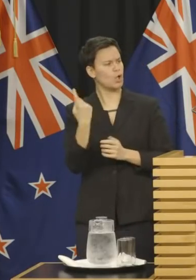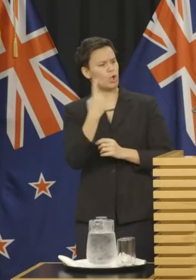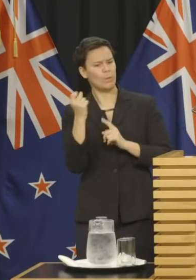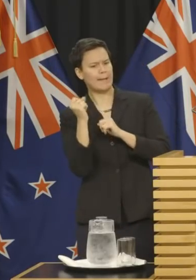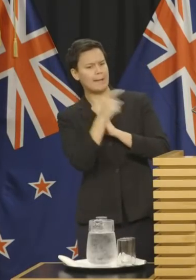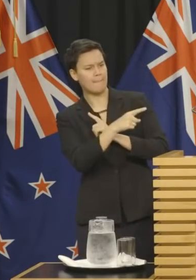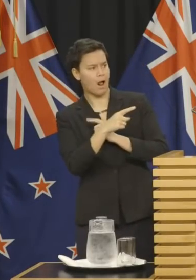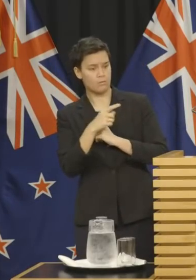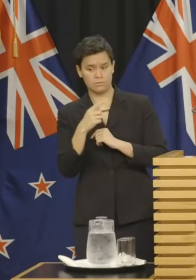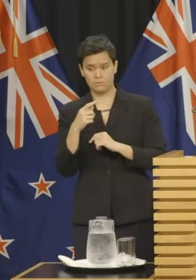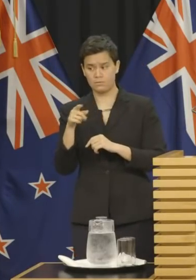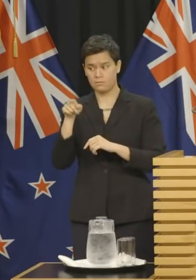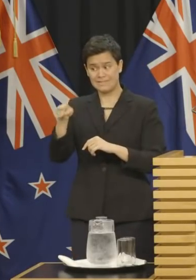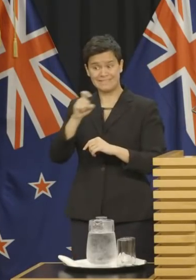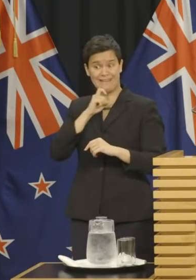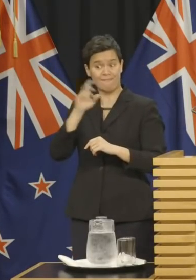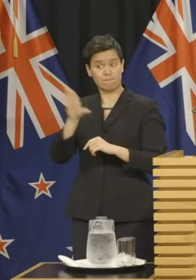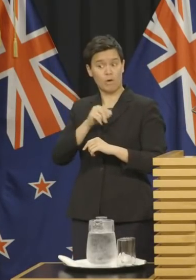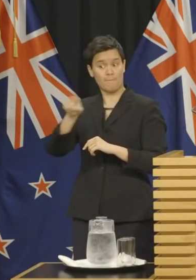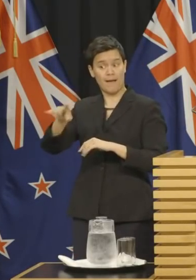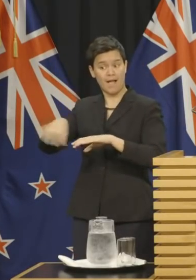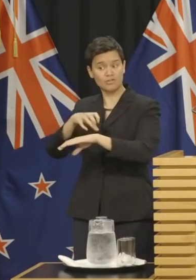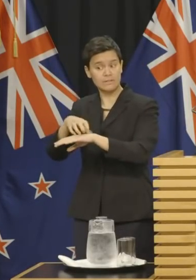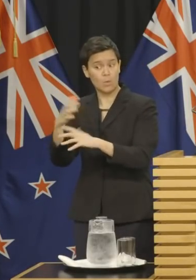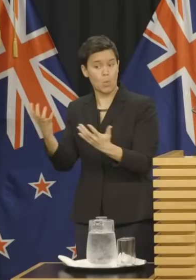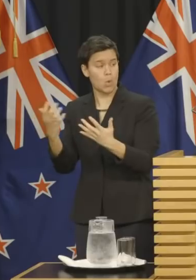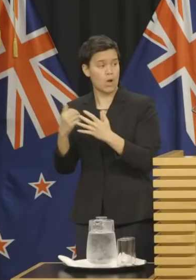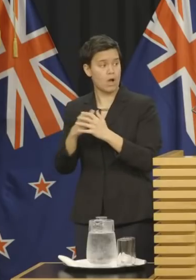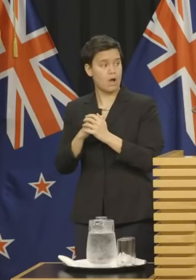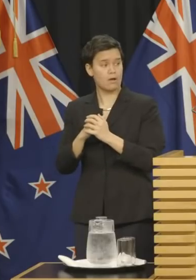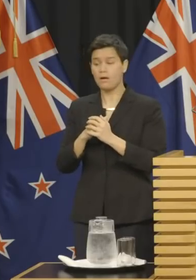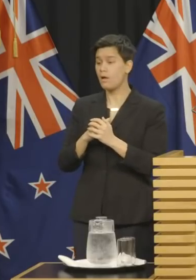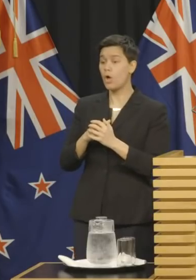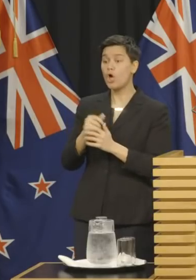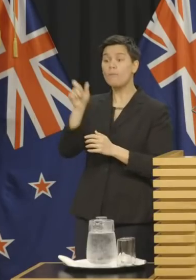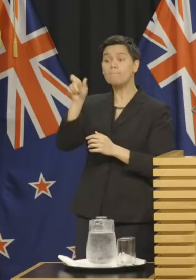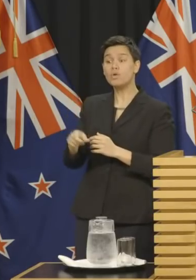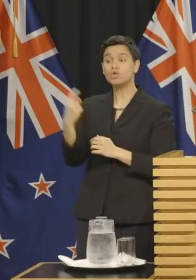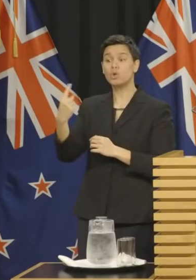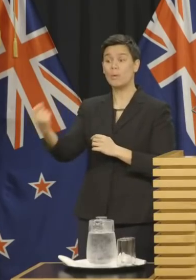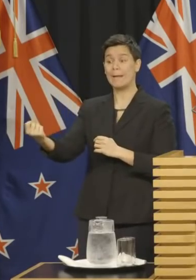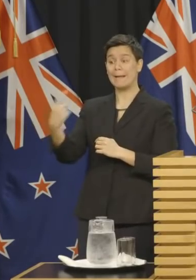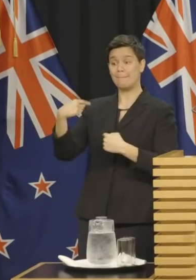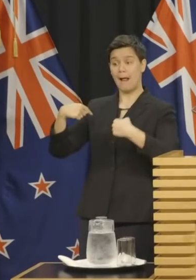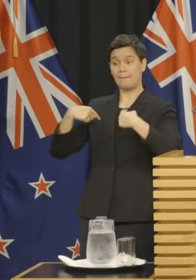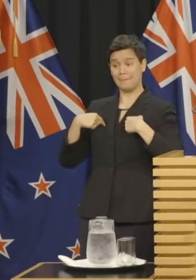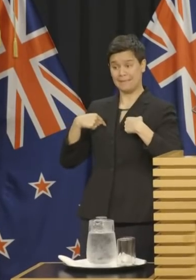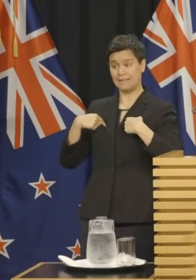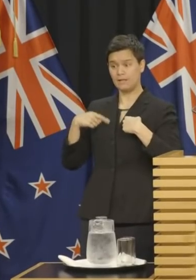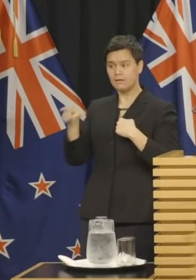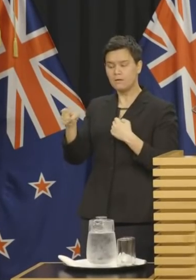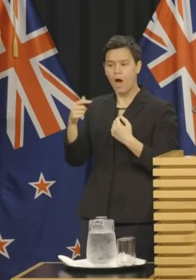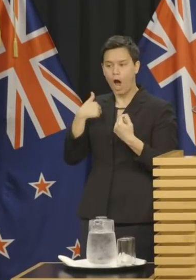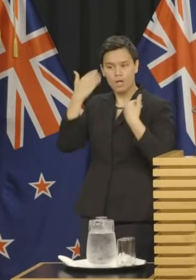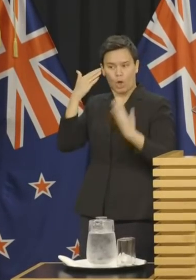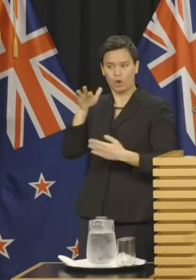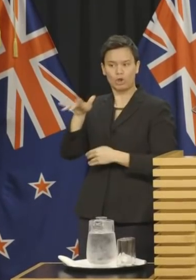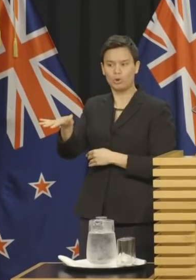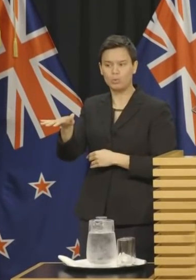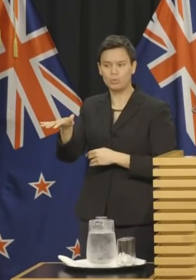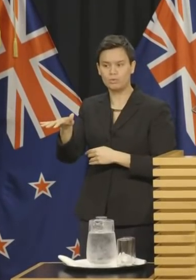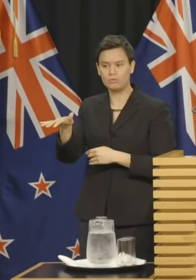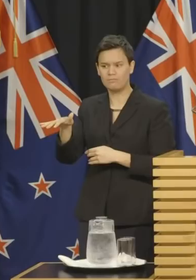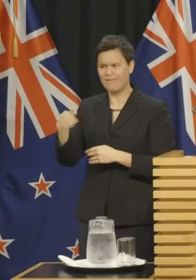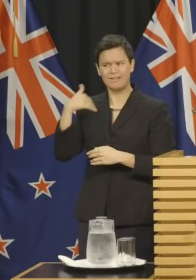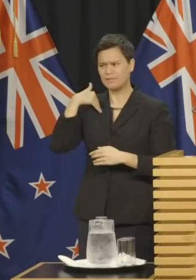politician? No. I'm not familiar with the person who's raised these allegations, and for me that is immaterial. Of course, it would